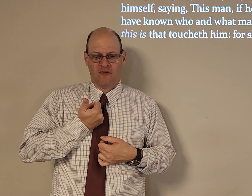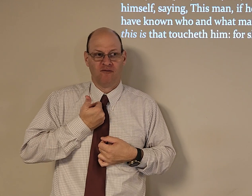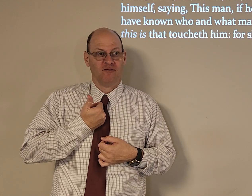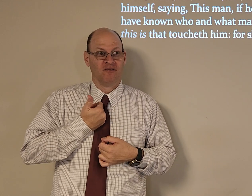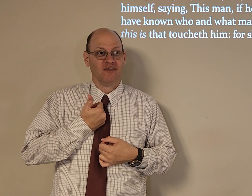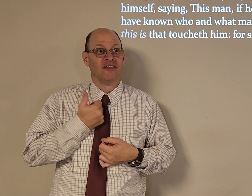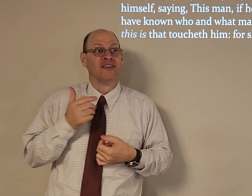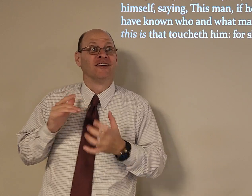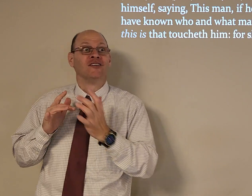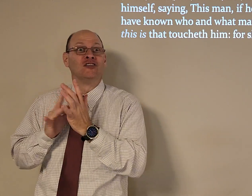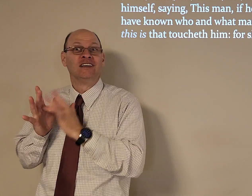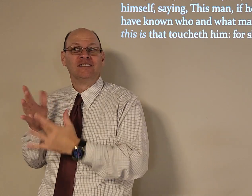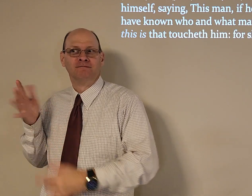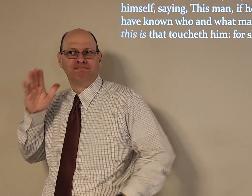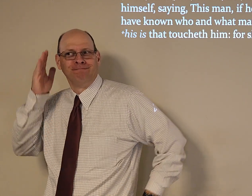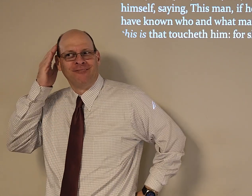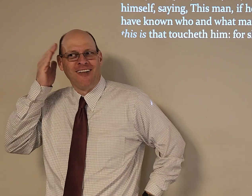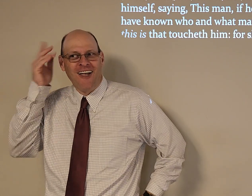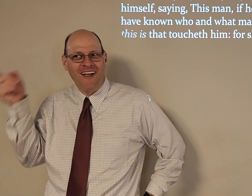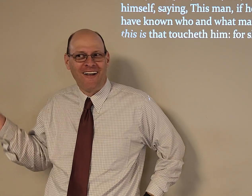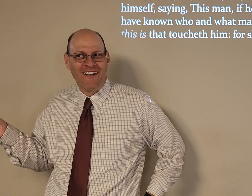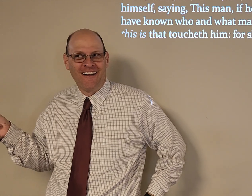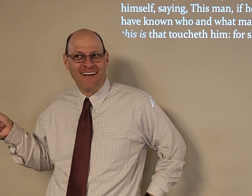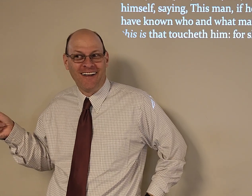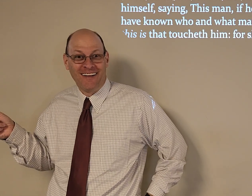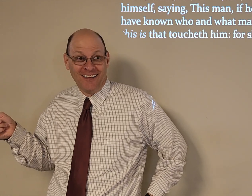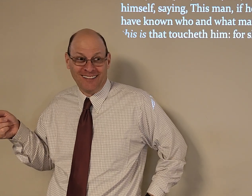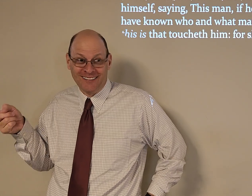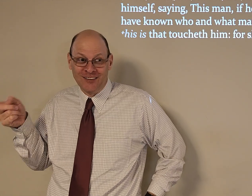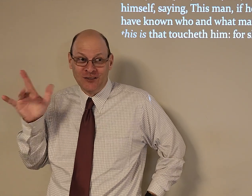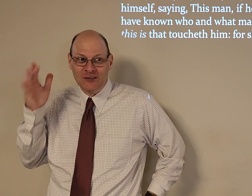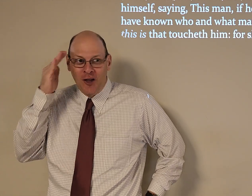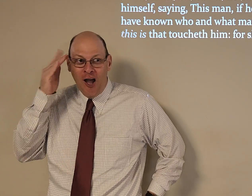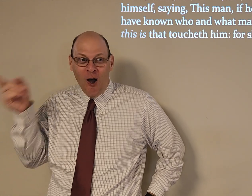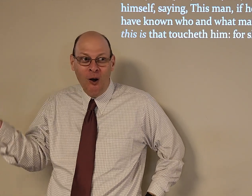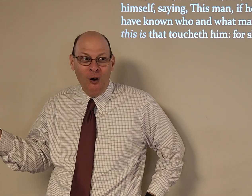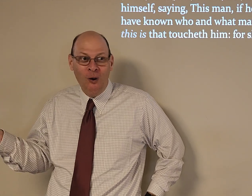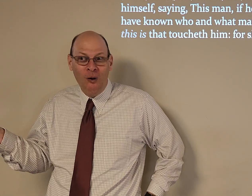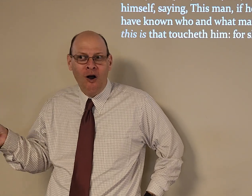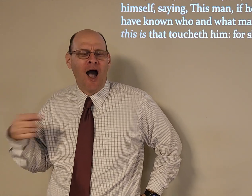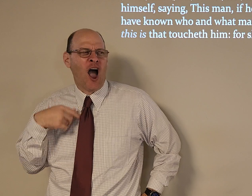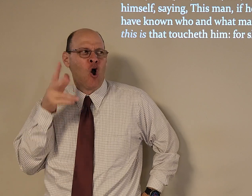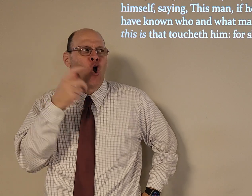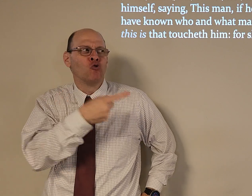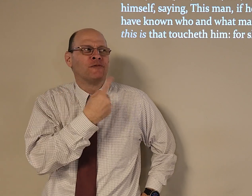that woman to touch him. But Jesus knew. He knew.